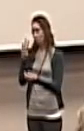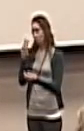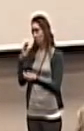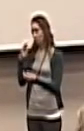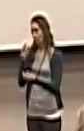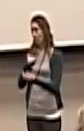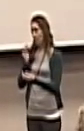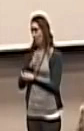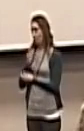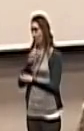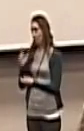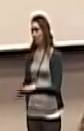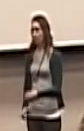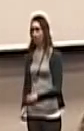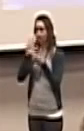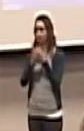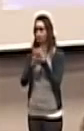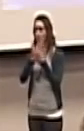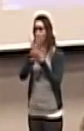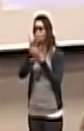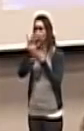earth.